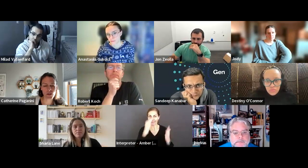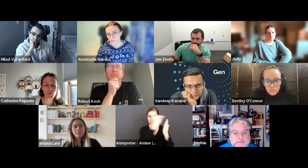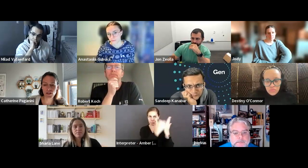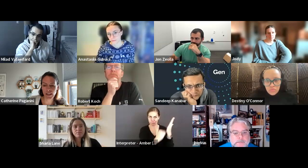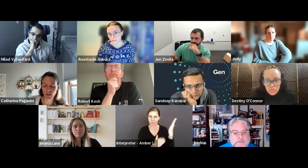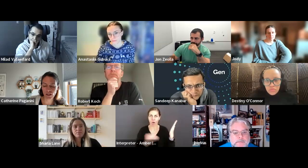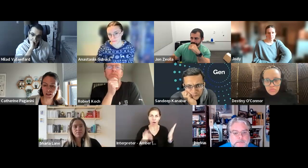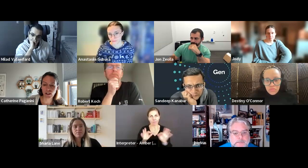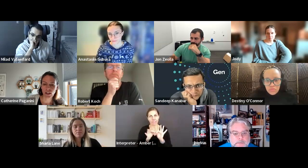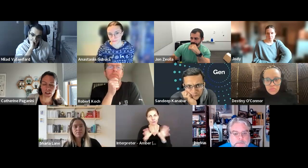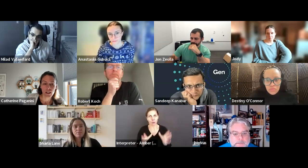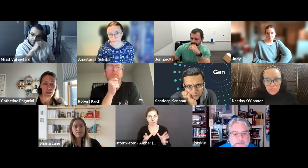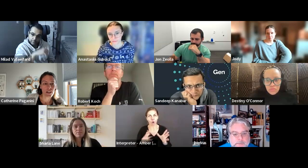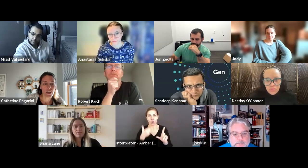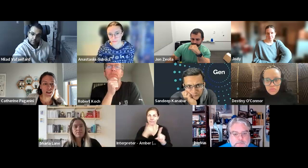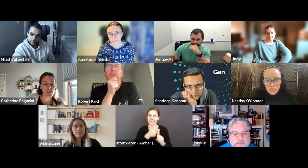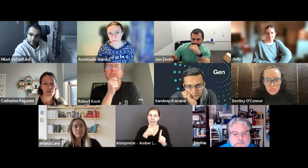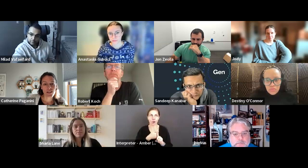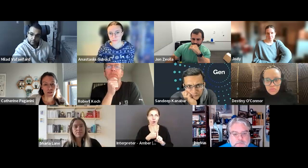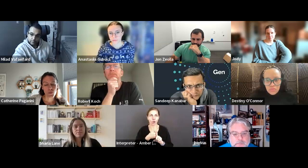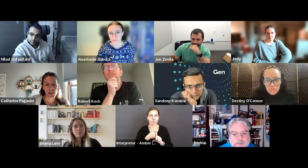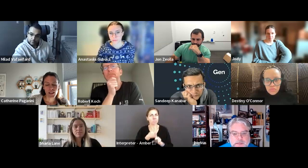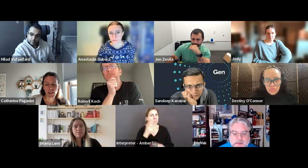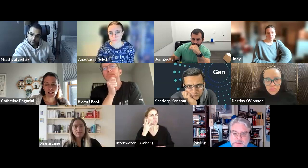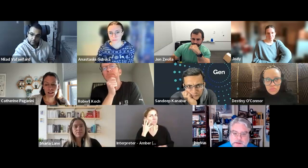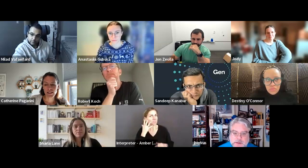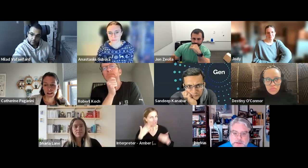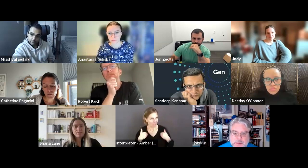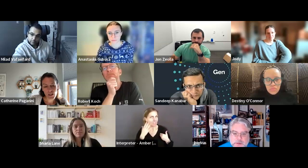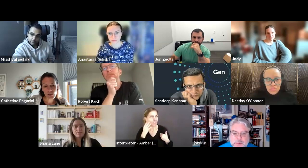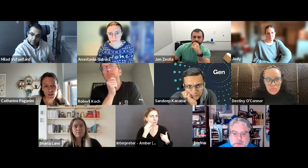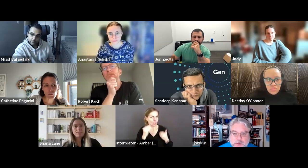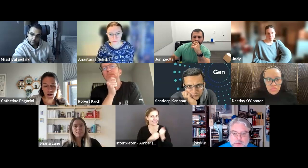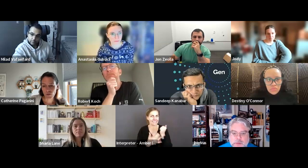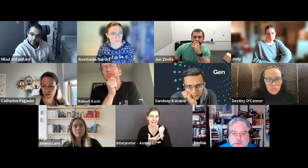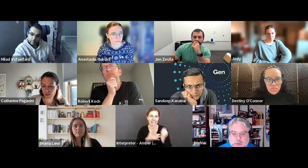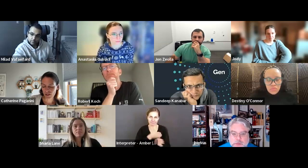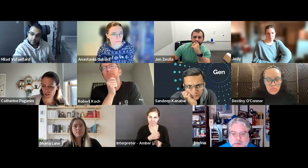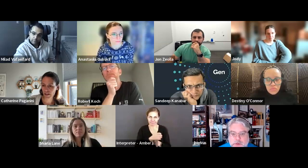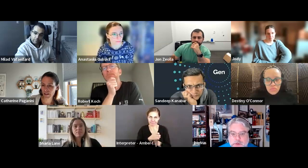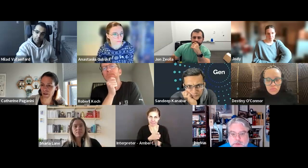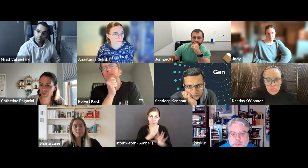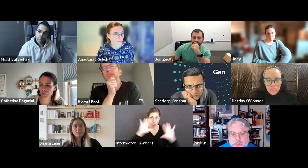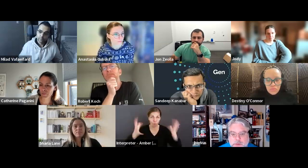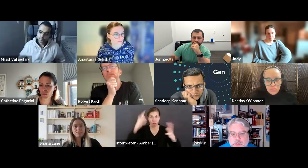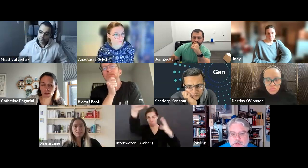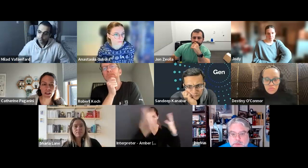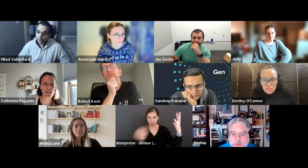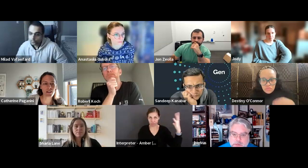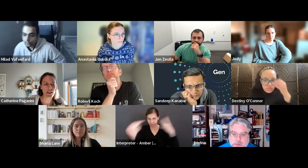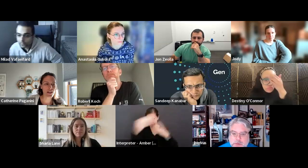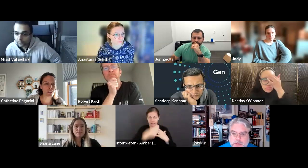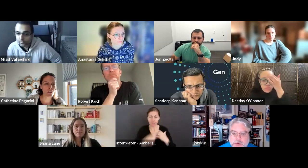language interpreters that are have experience with in the tech field around the world. So